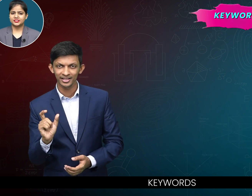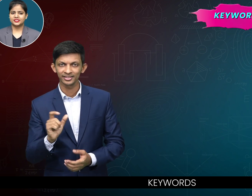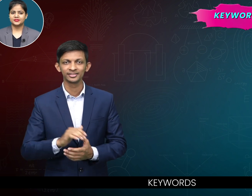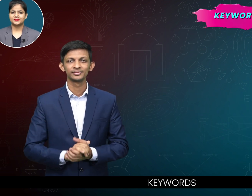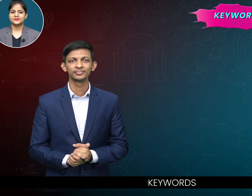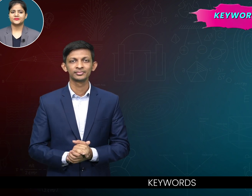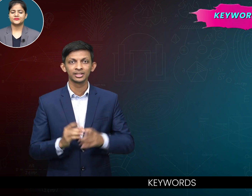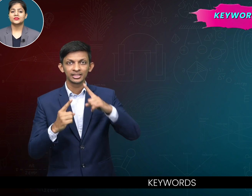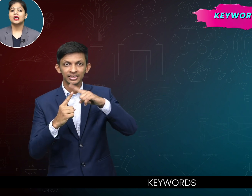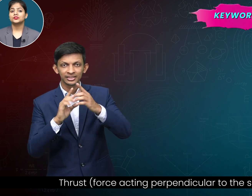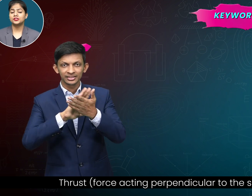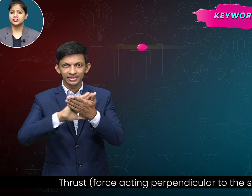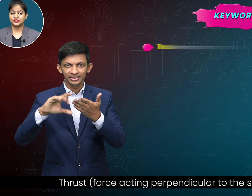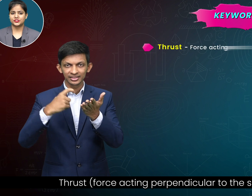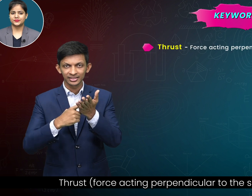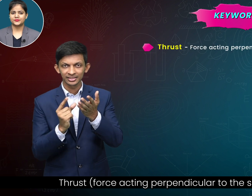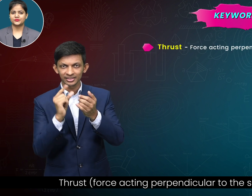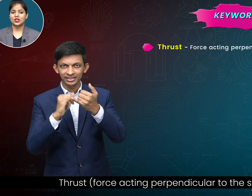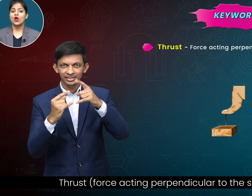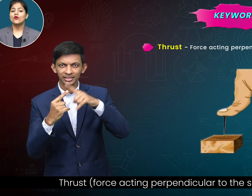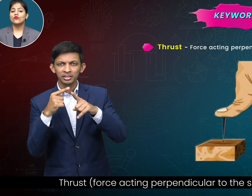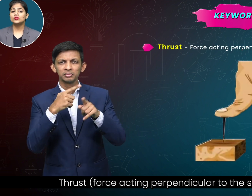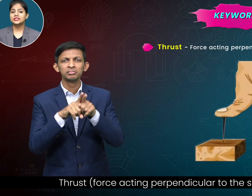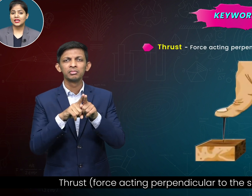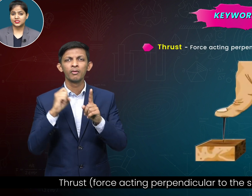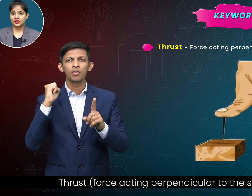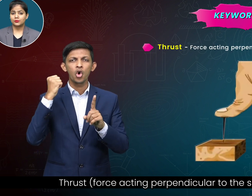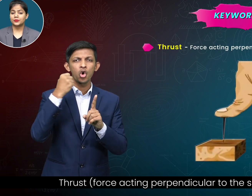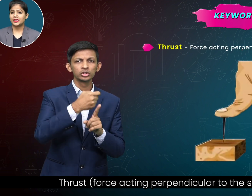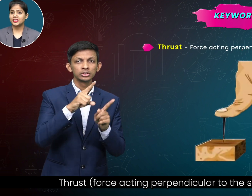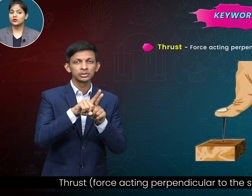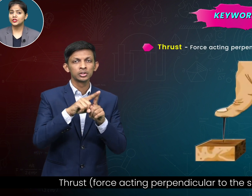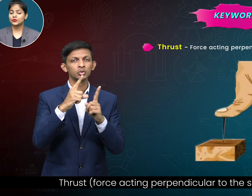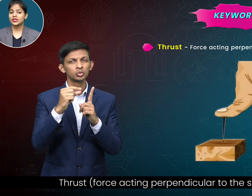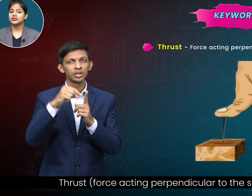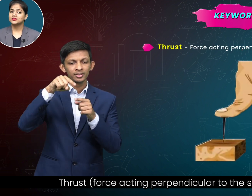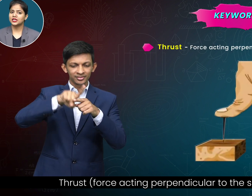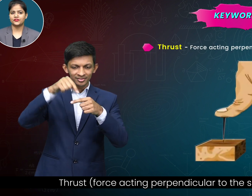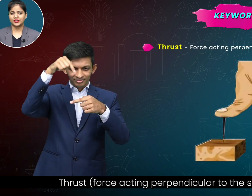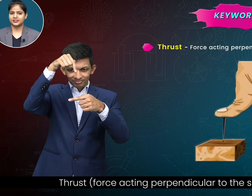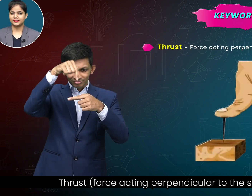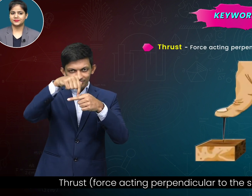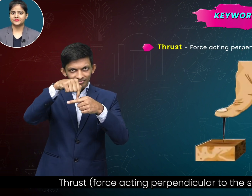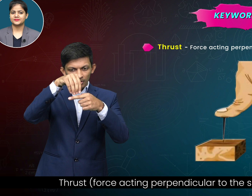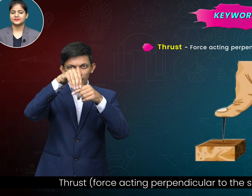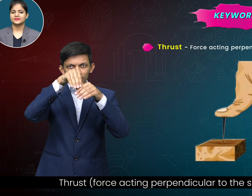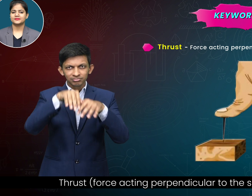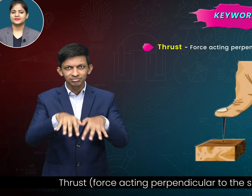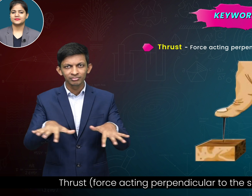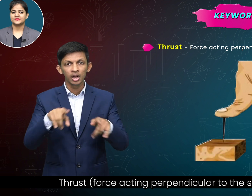Keywords: thrust, force acting perpendicular to the surface.